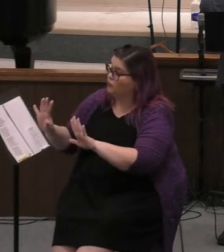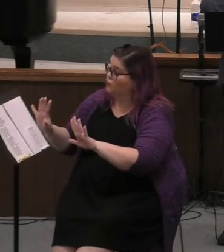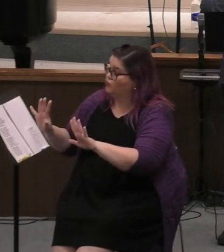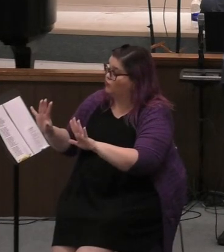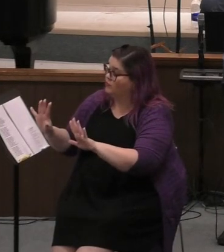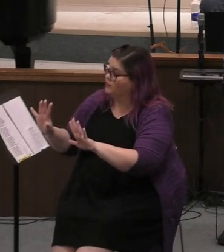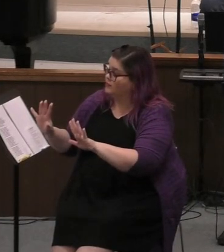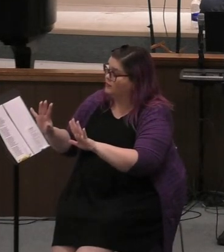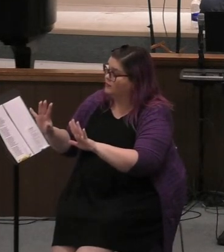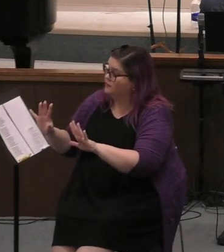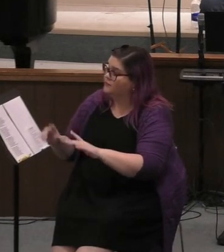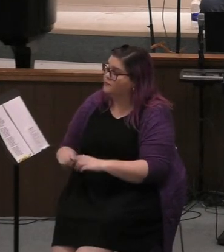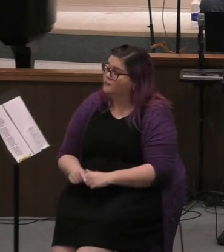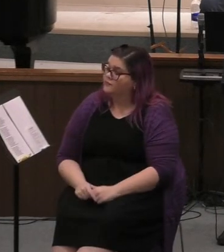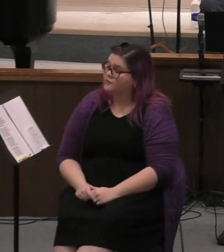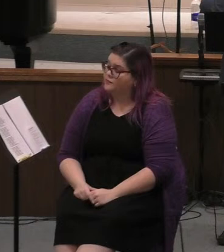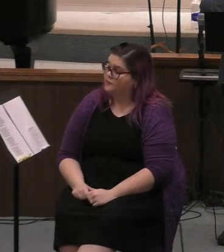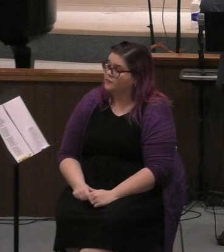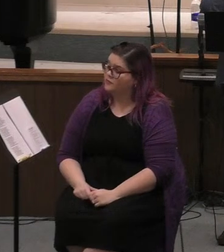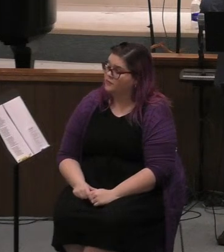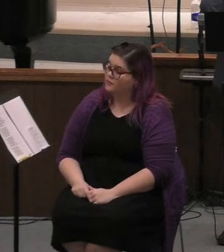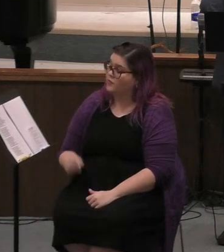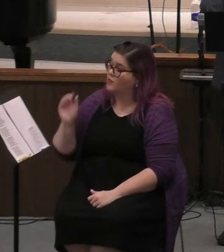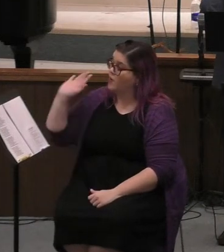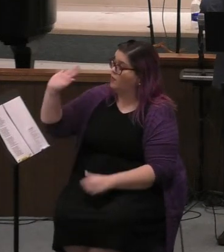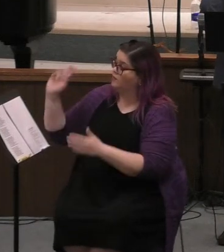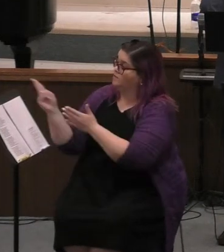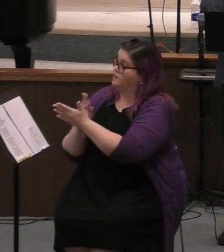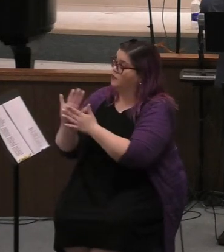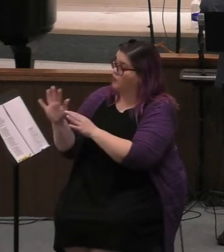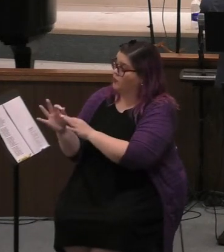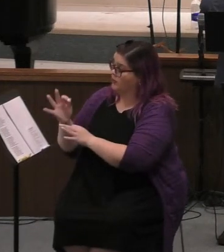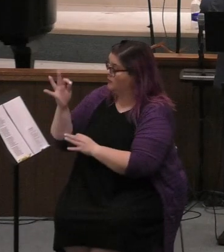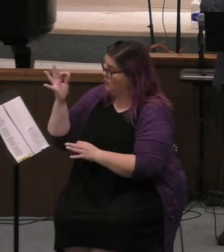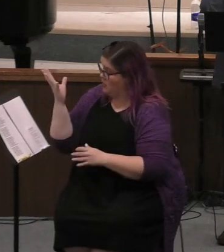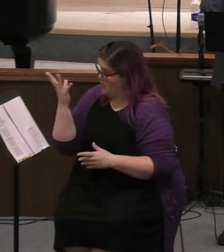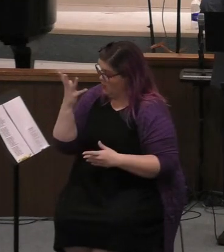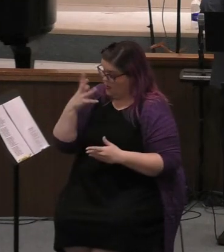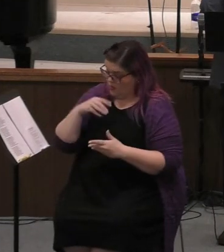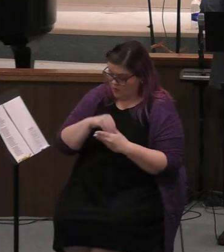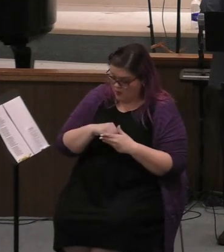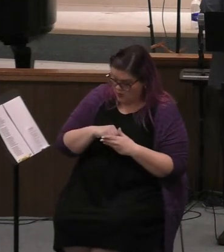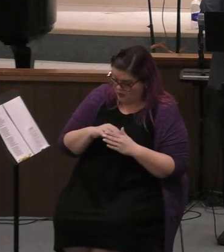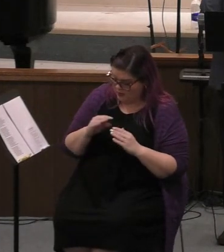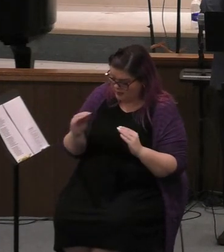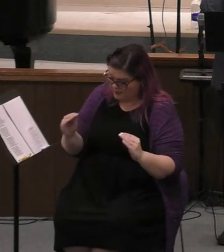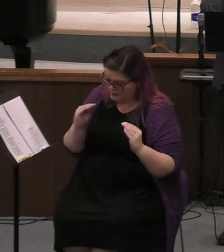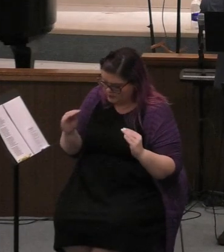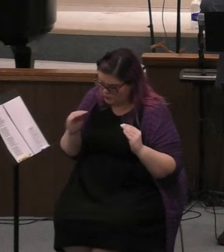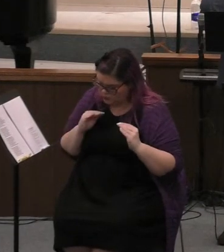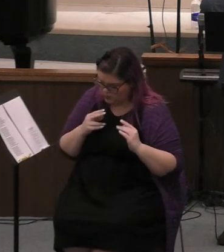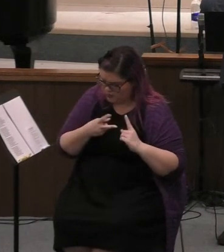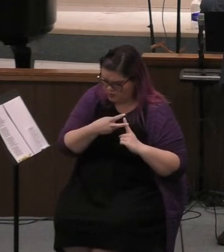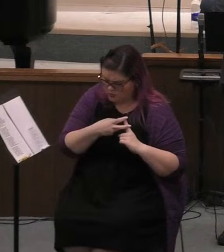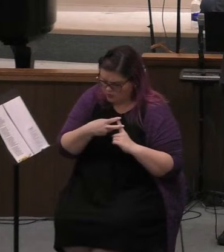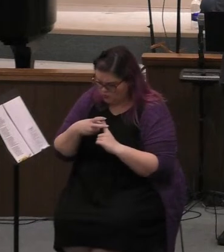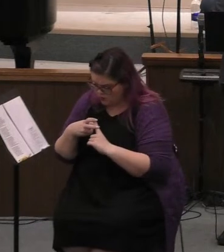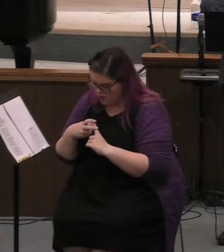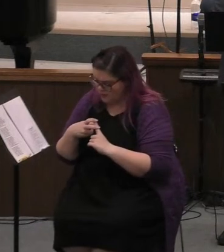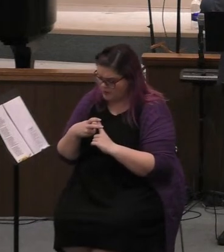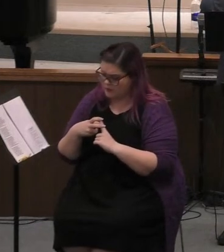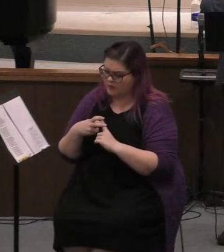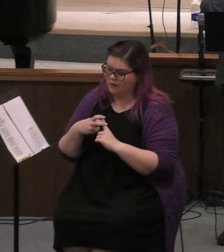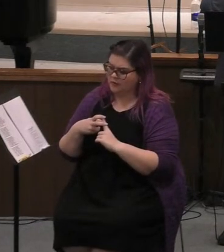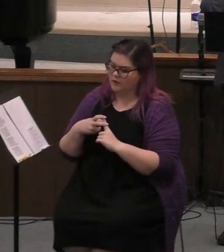week. You have given us your Holy Spirit to enlighten us and teach us and draw us and convict us.